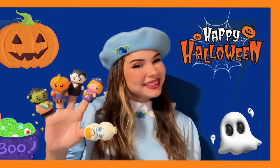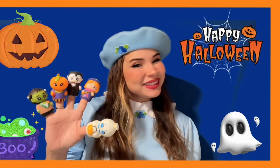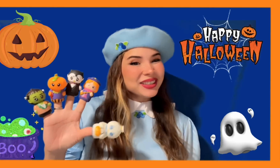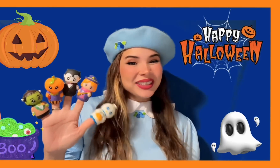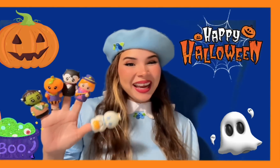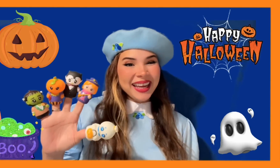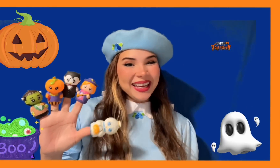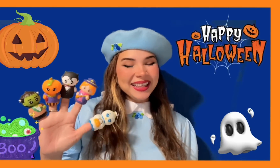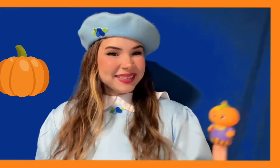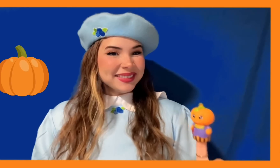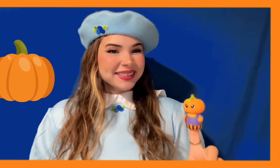Great!